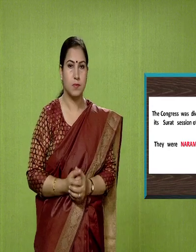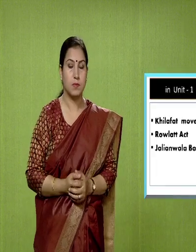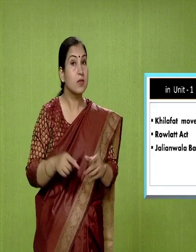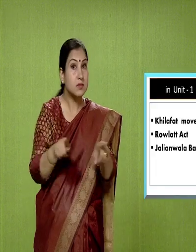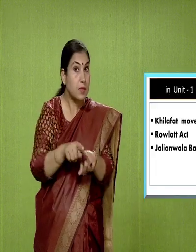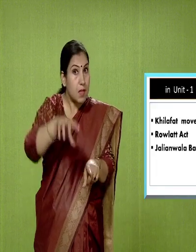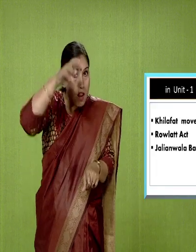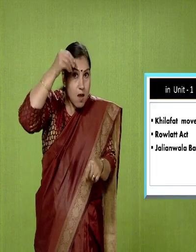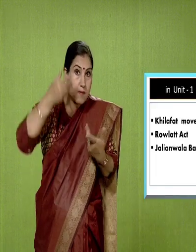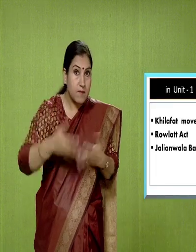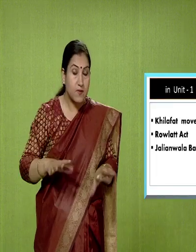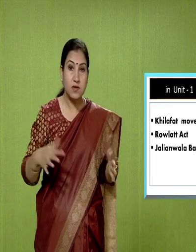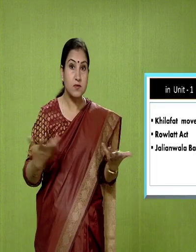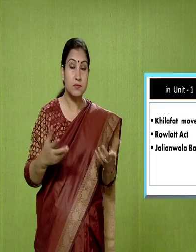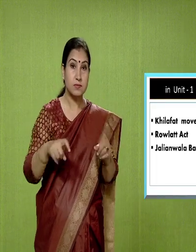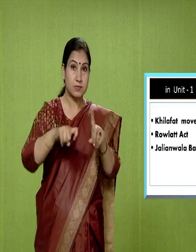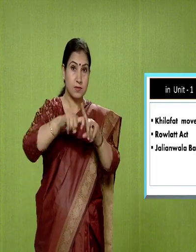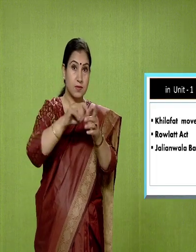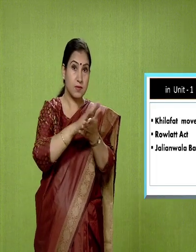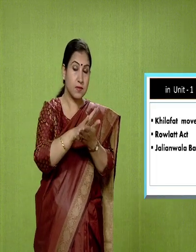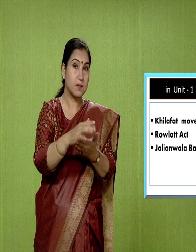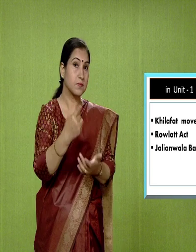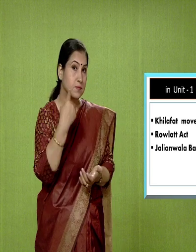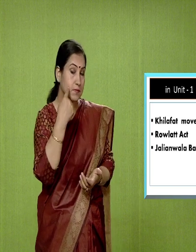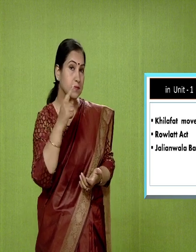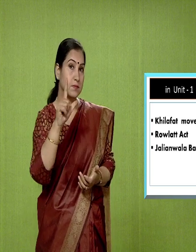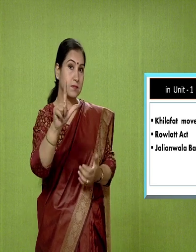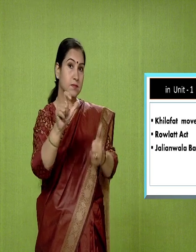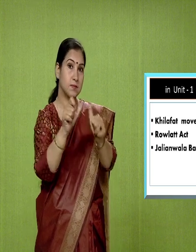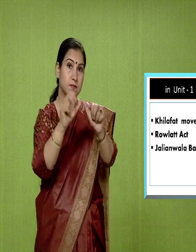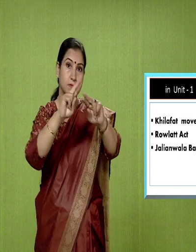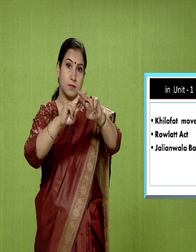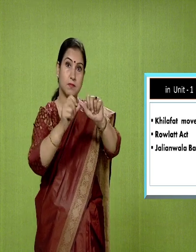We also learnt about the Khilafat movement,